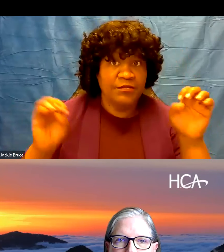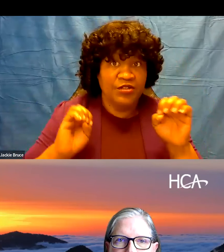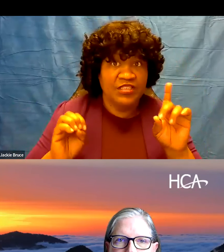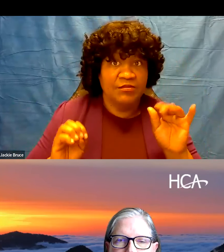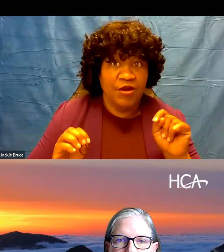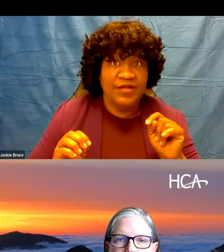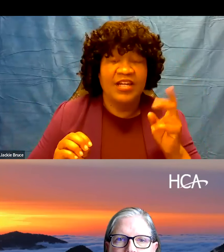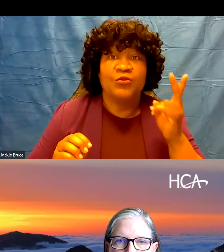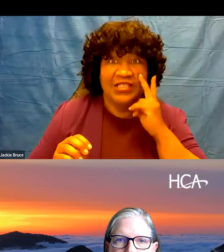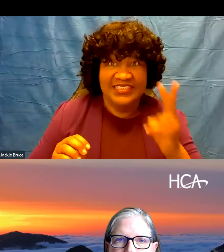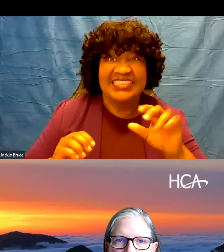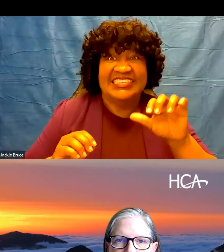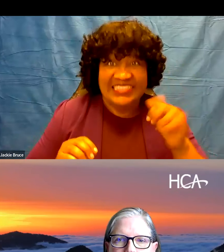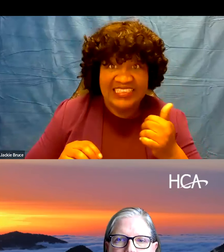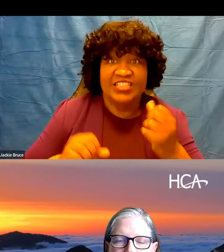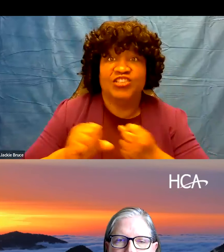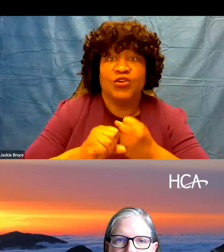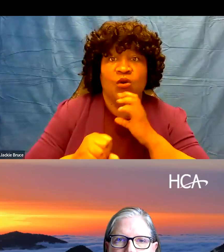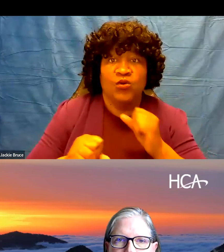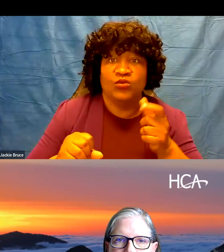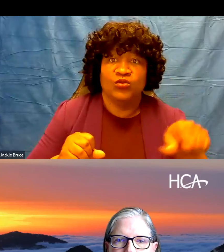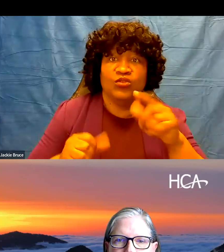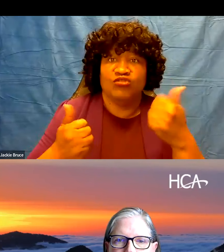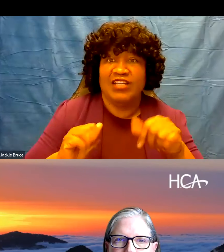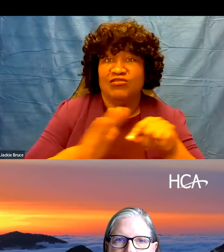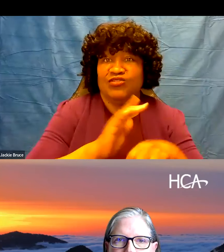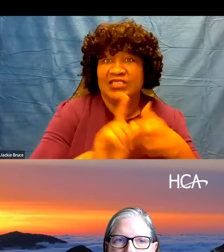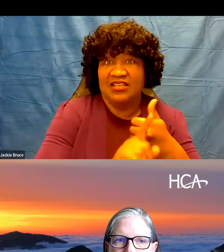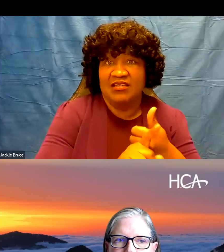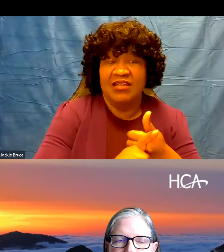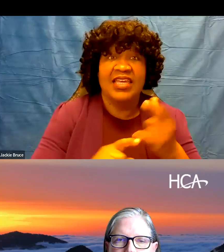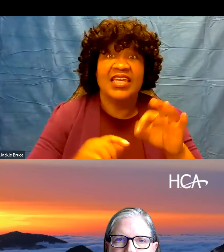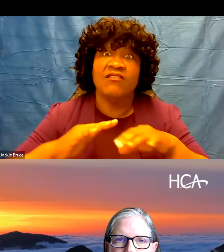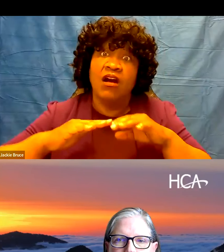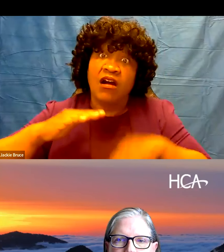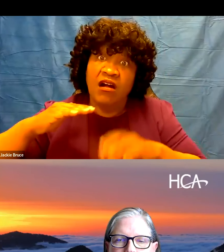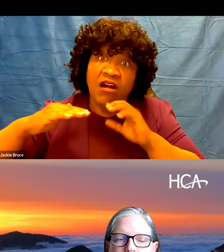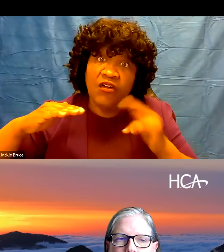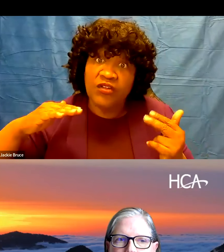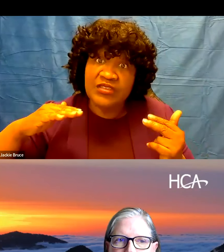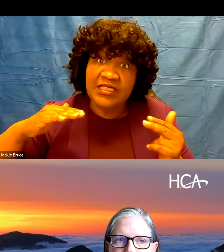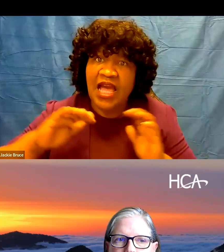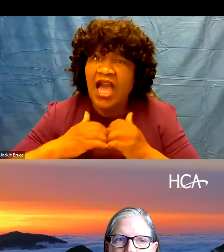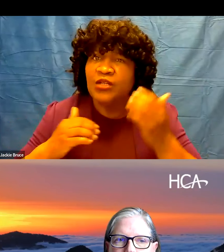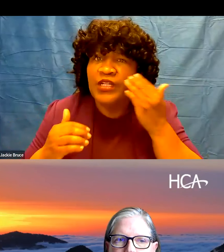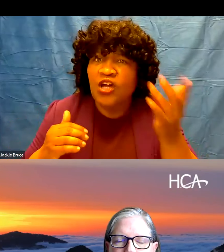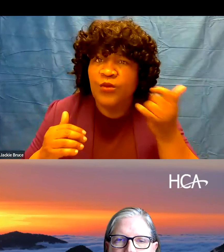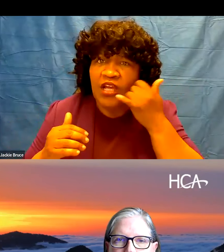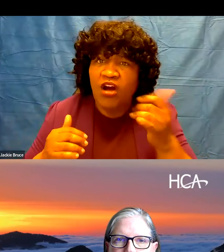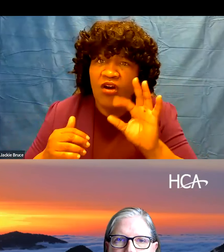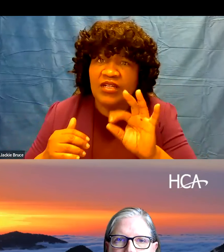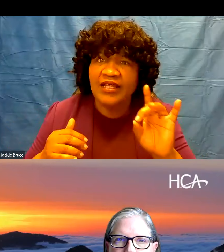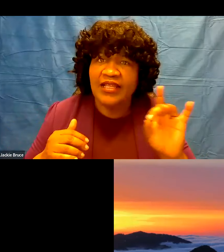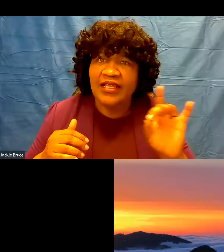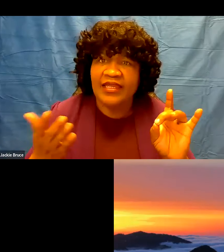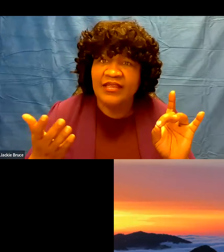10-year-olds for suicidality is wondering if they're under 13, how do we know that when they call 988, and how